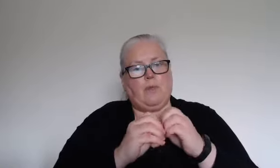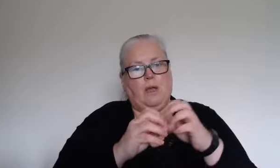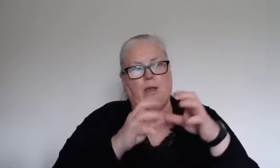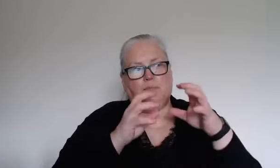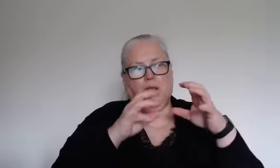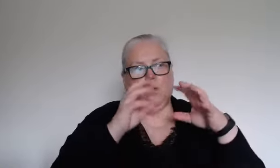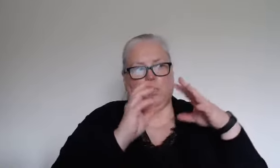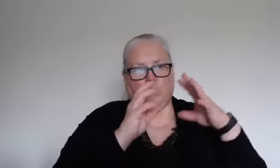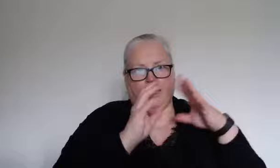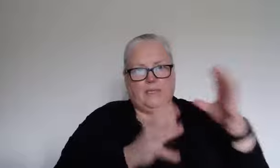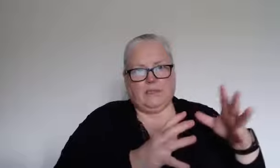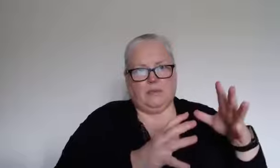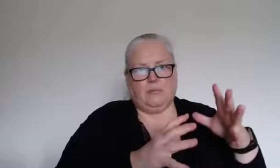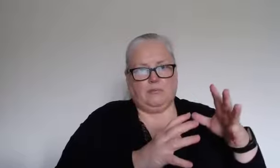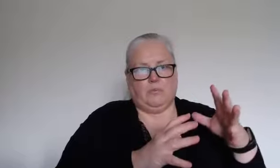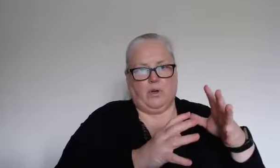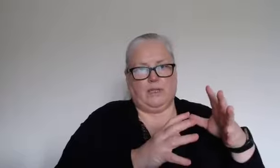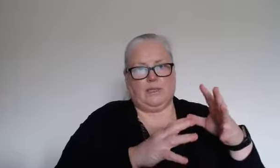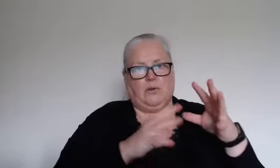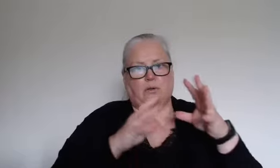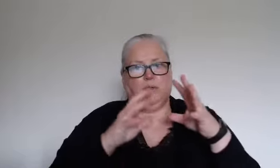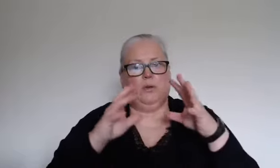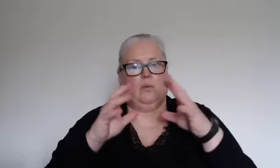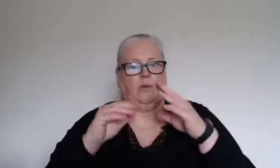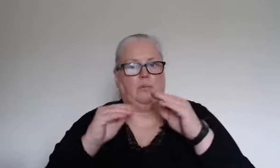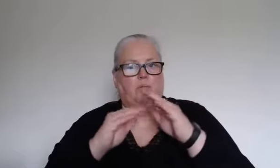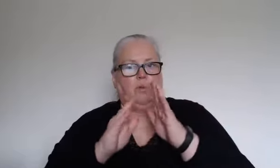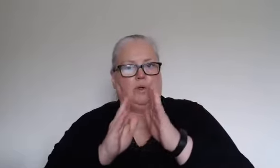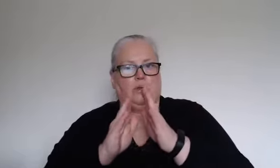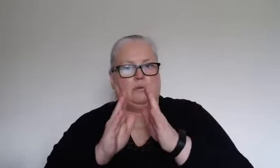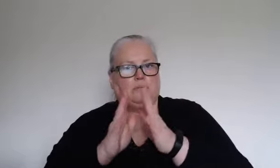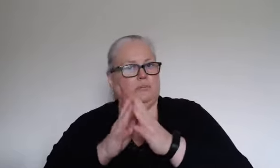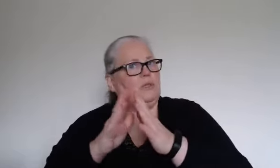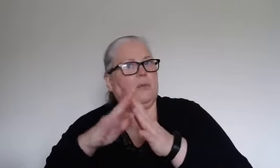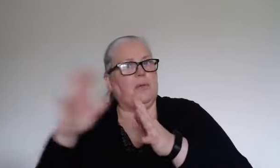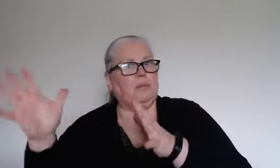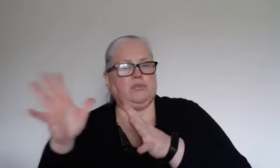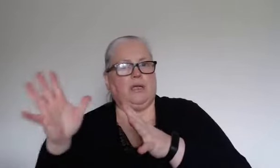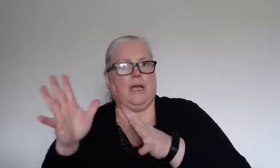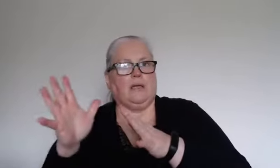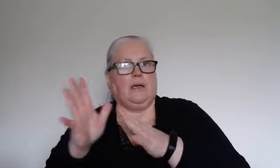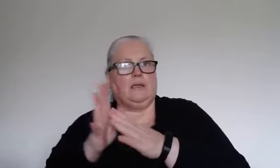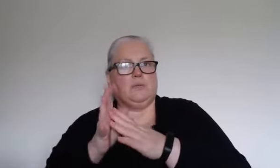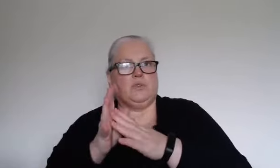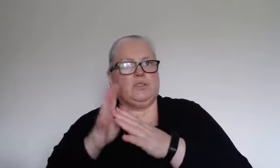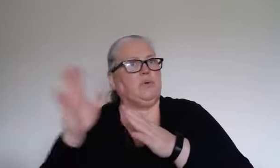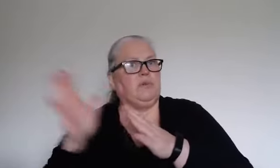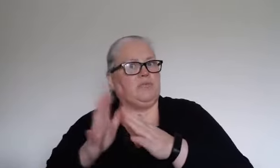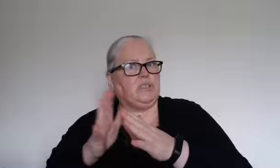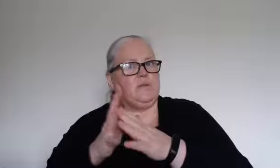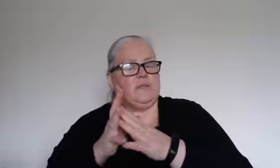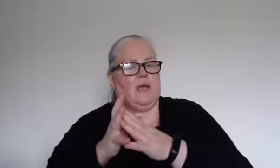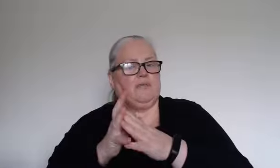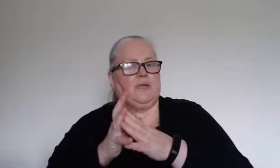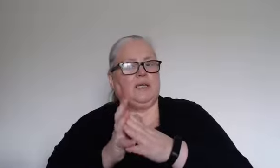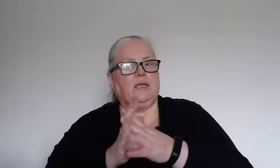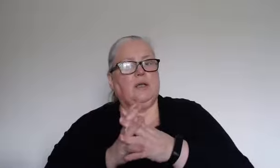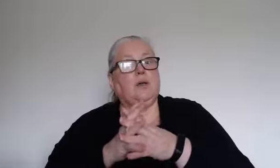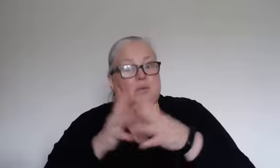When we're eating more healthier, when we're not maybe drinking alcohol as much, when we've reduced the caffeine, we